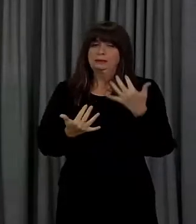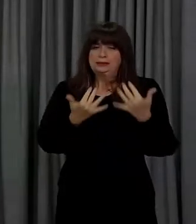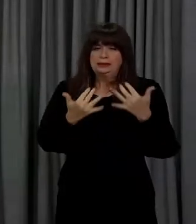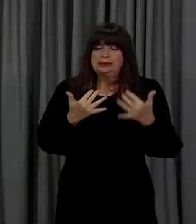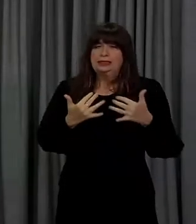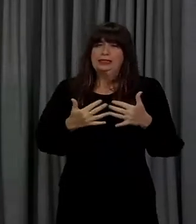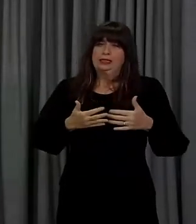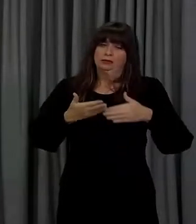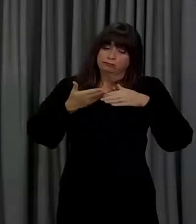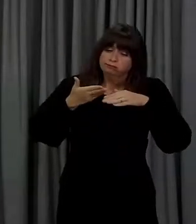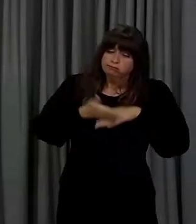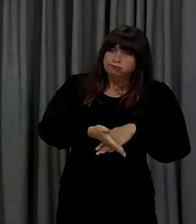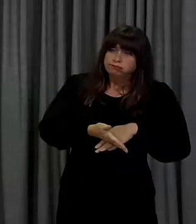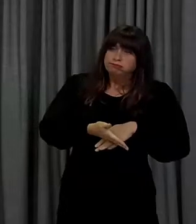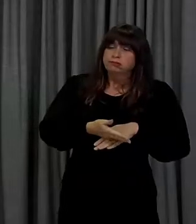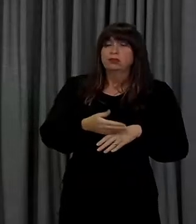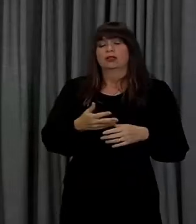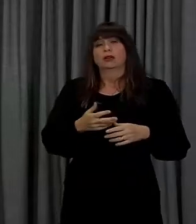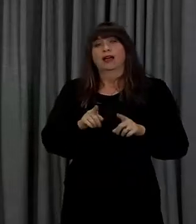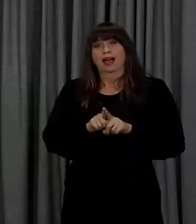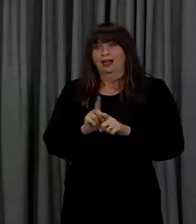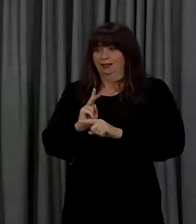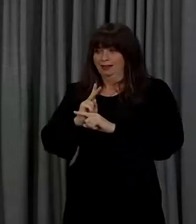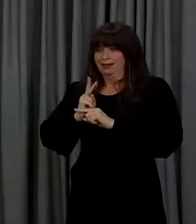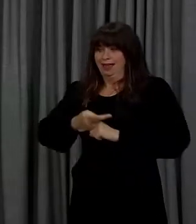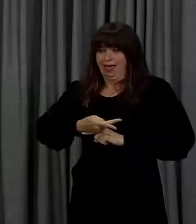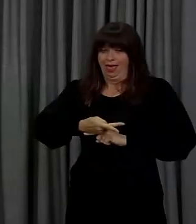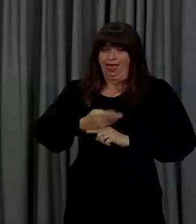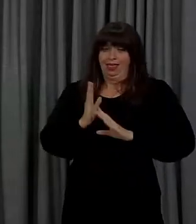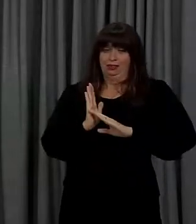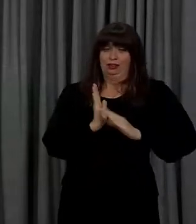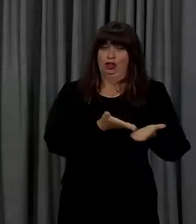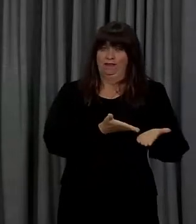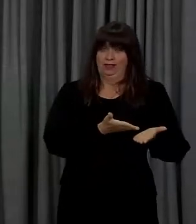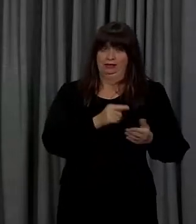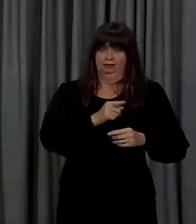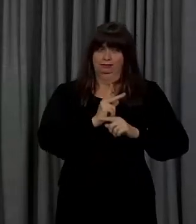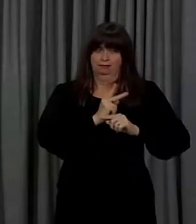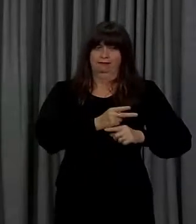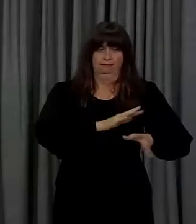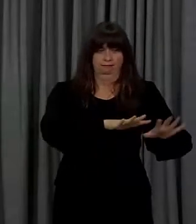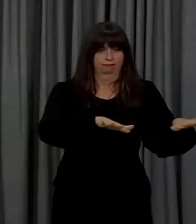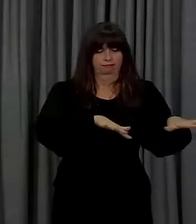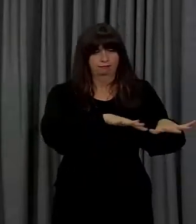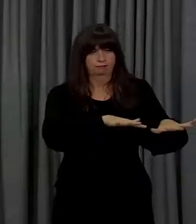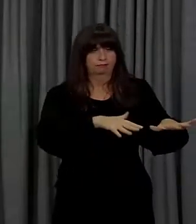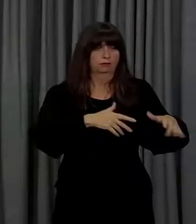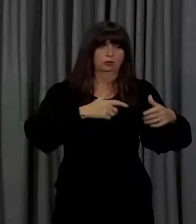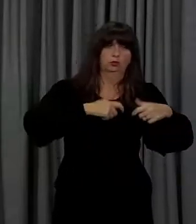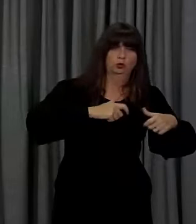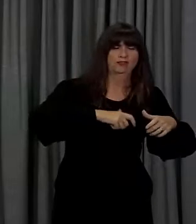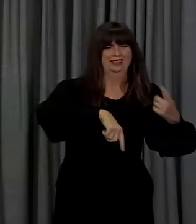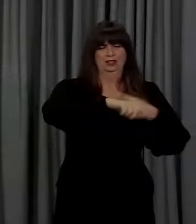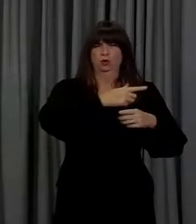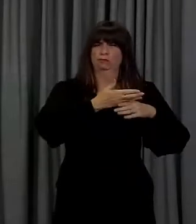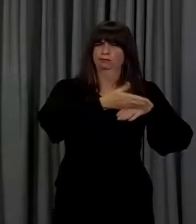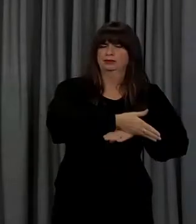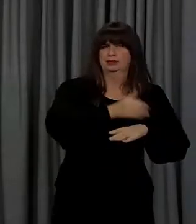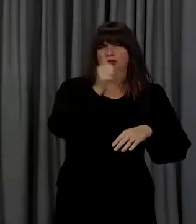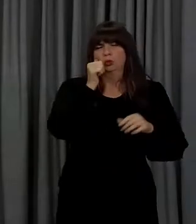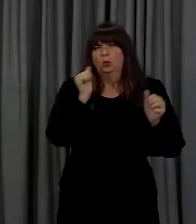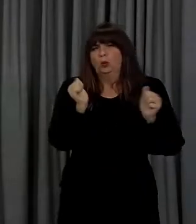NHS and care services, and here and across the UK, because of the colder weather and an increase